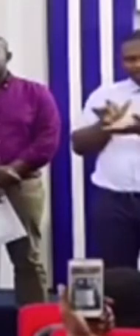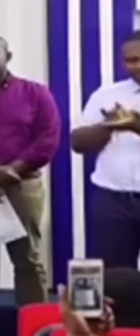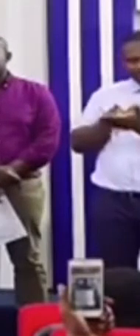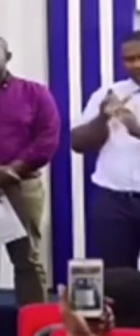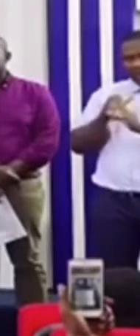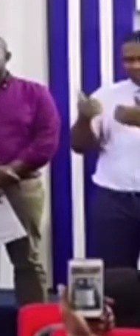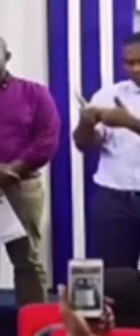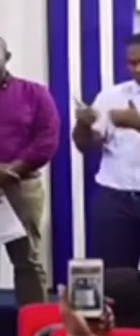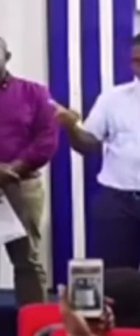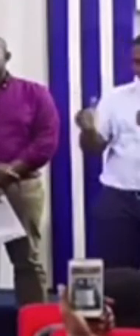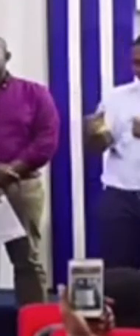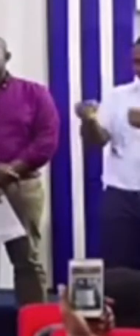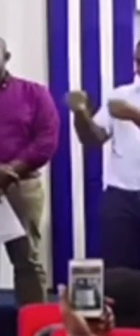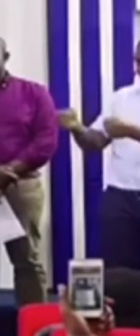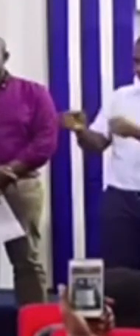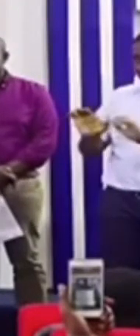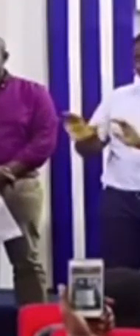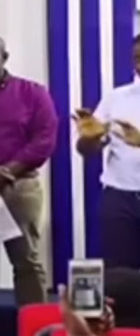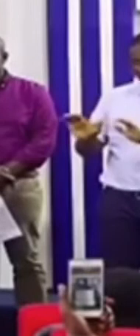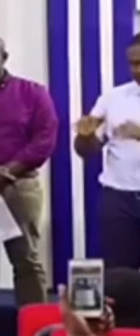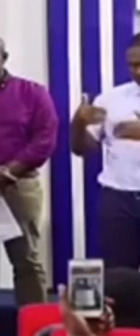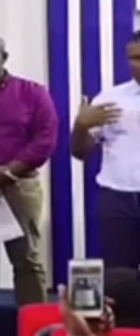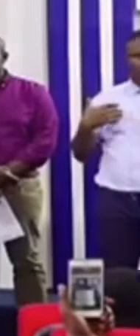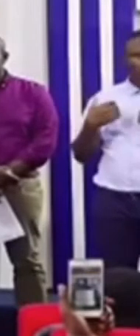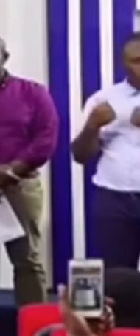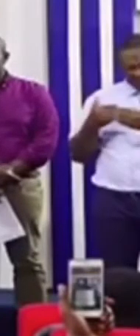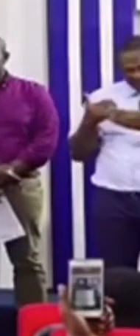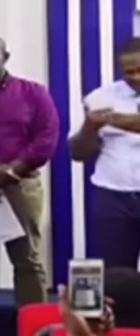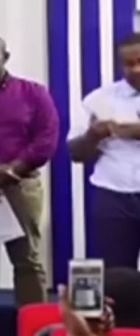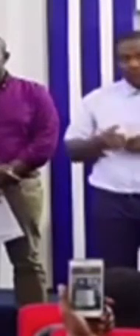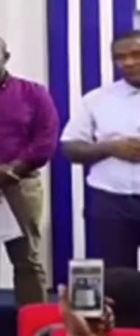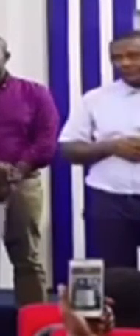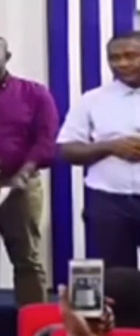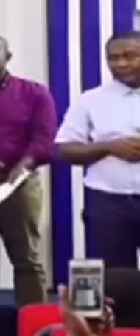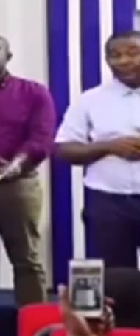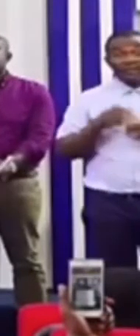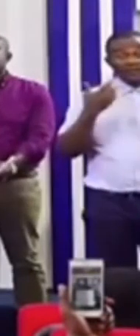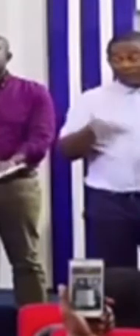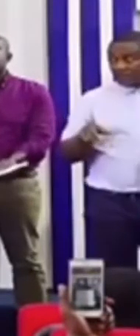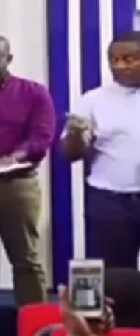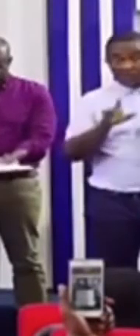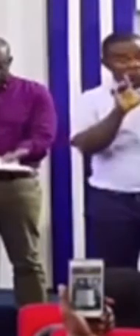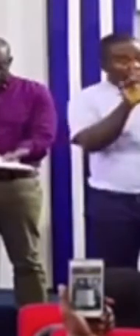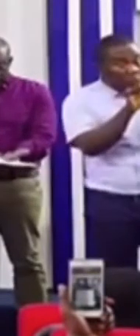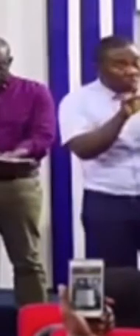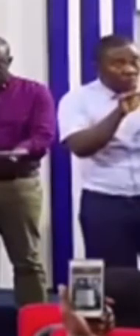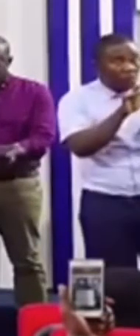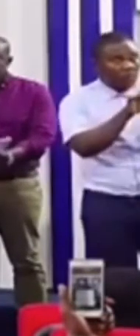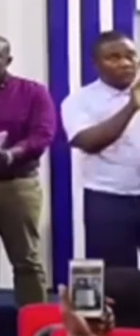isolation conditions and the two are stable. Contact tracing has started. I'll give details